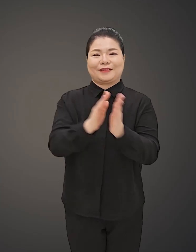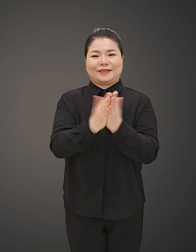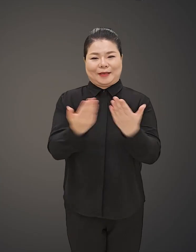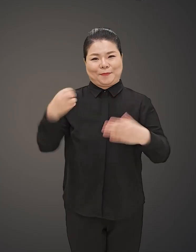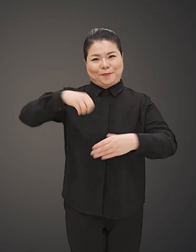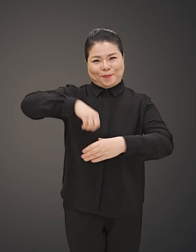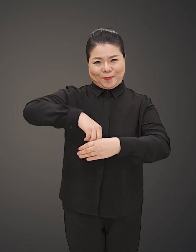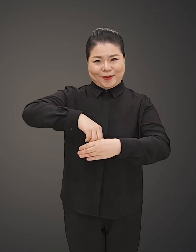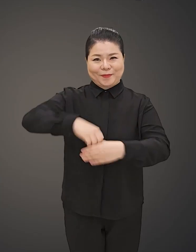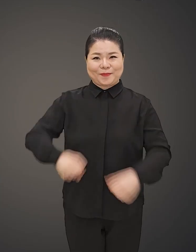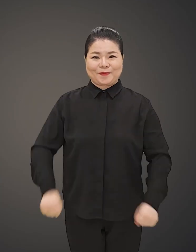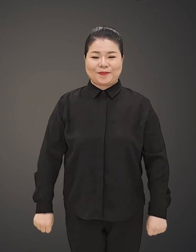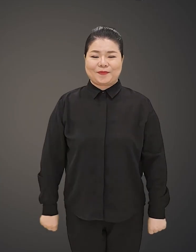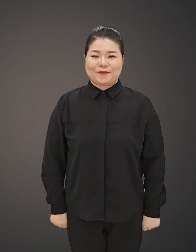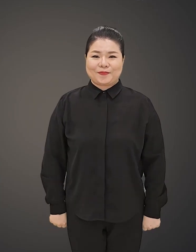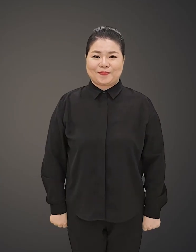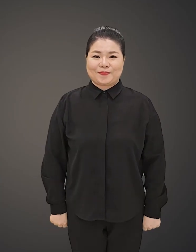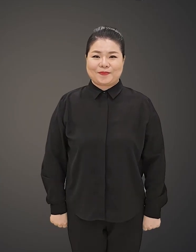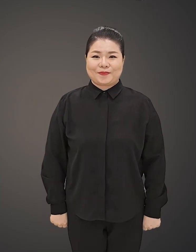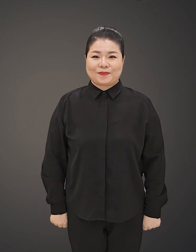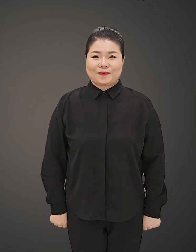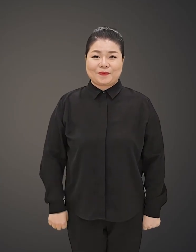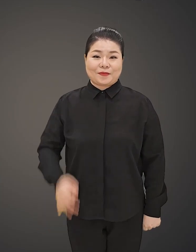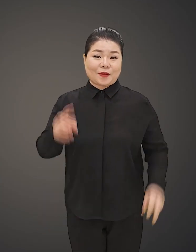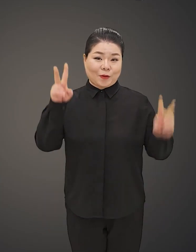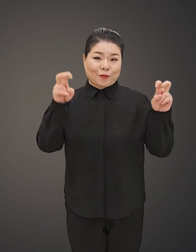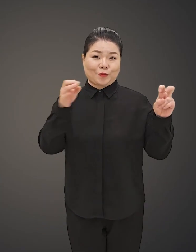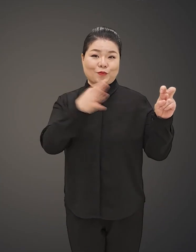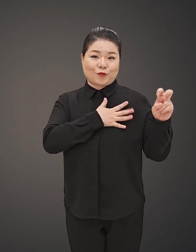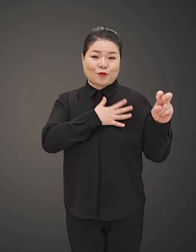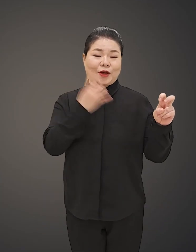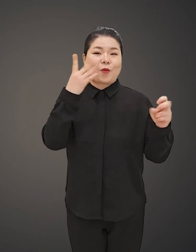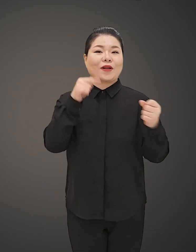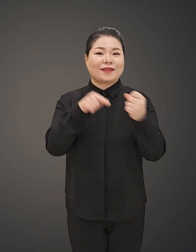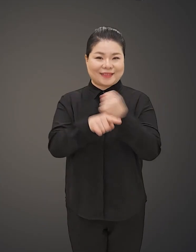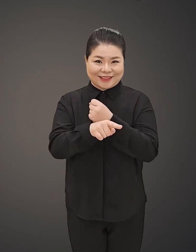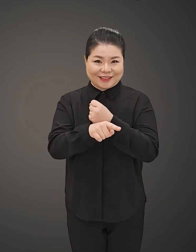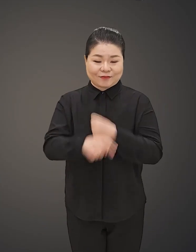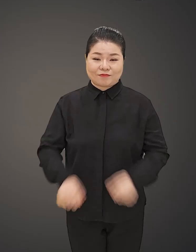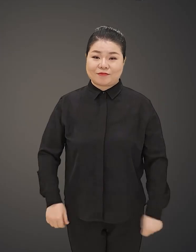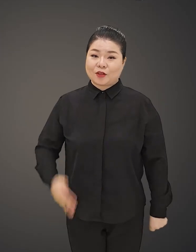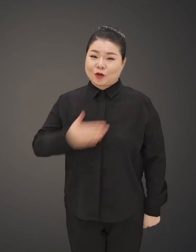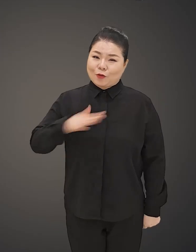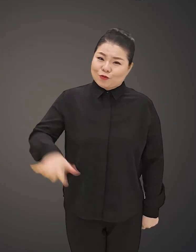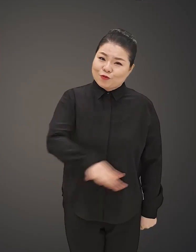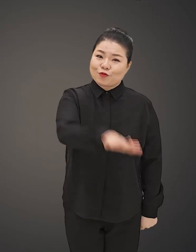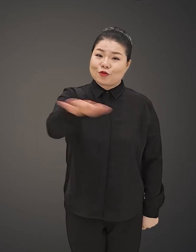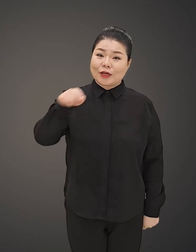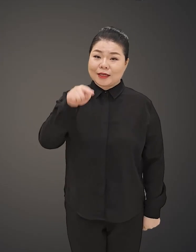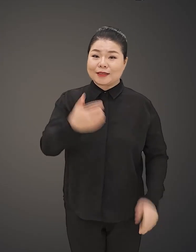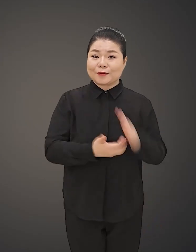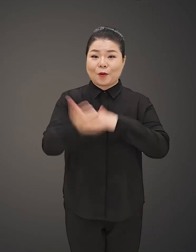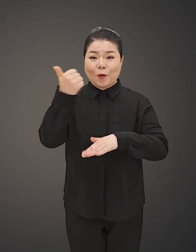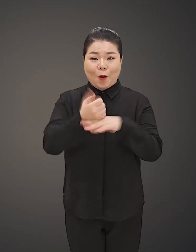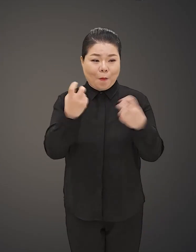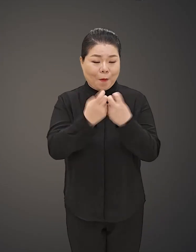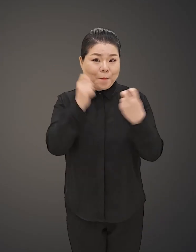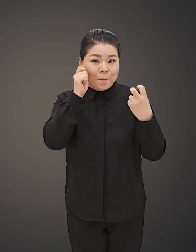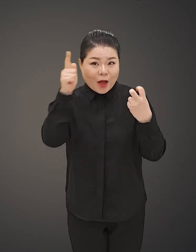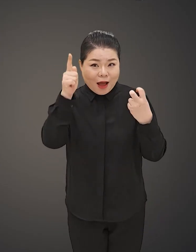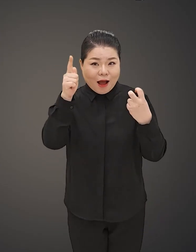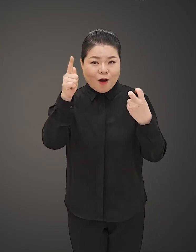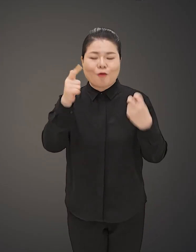had between the covers of this book, The Art of Living. And I really believe it is an art, and it's something